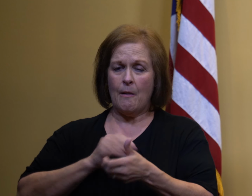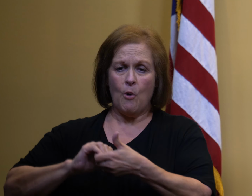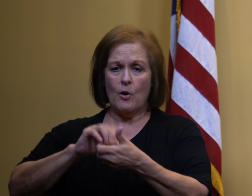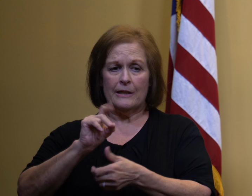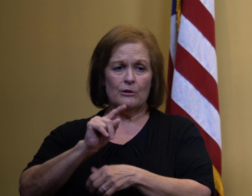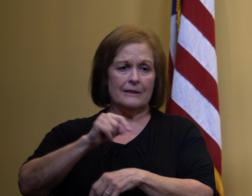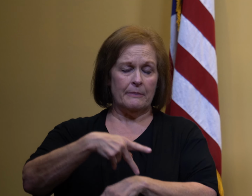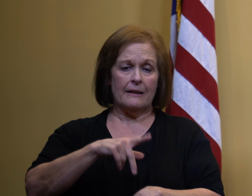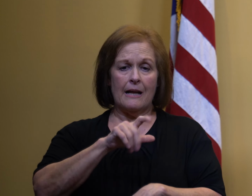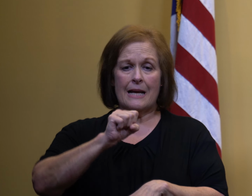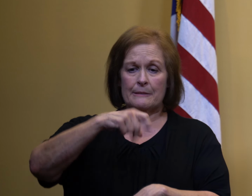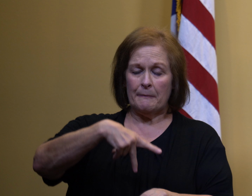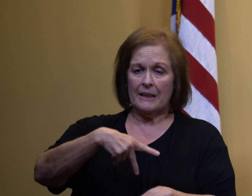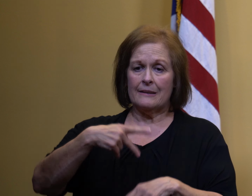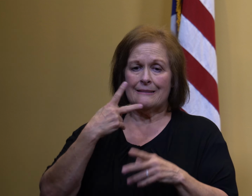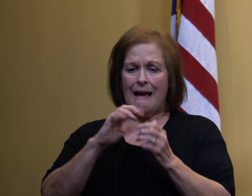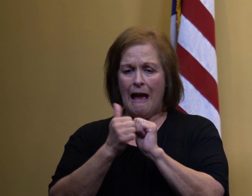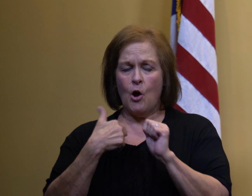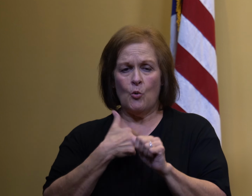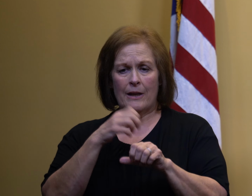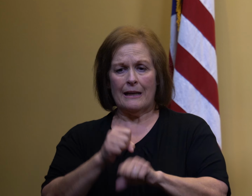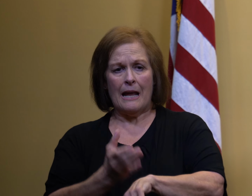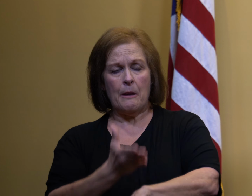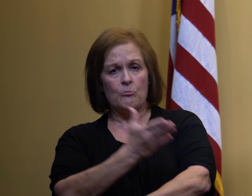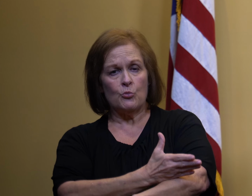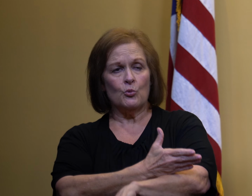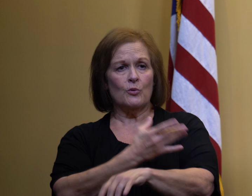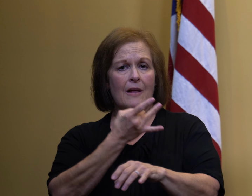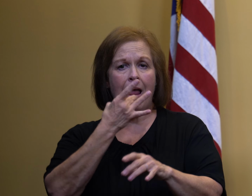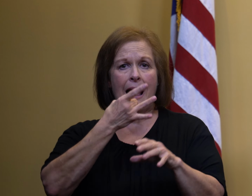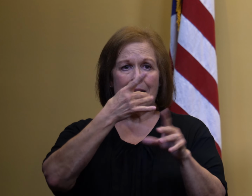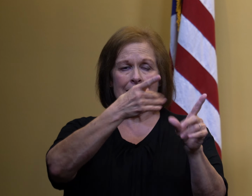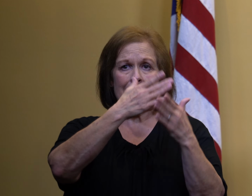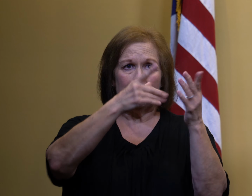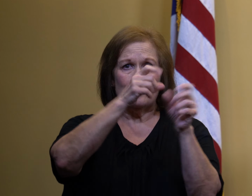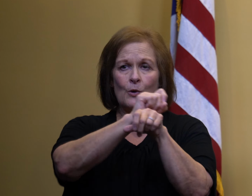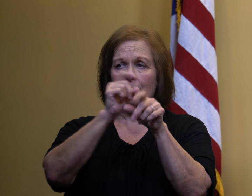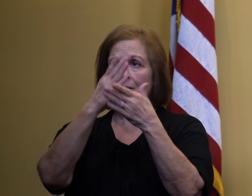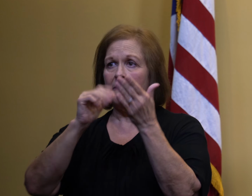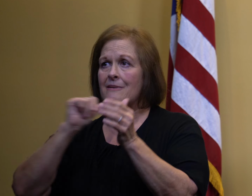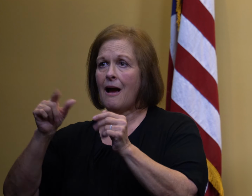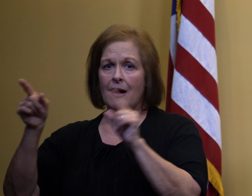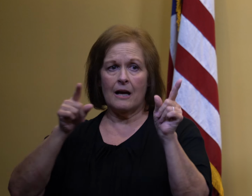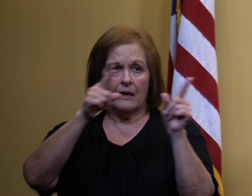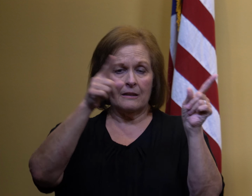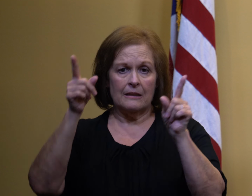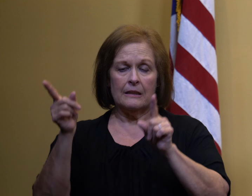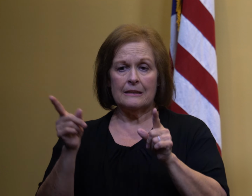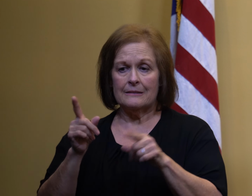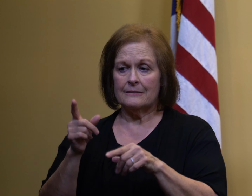them, LSP, and so I really want improved lighting, of course, improved enforcement, working towards